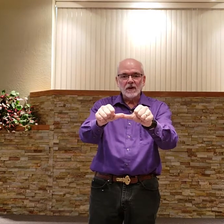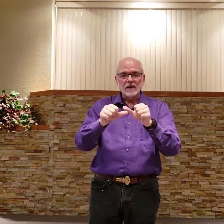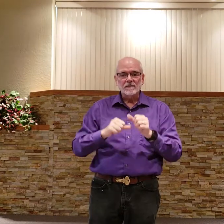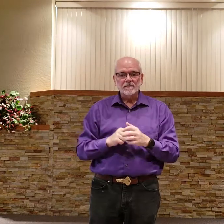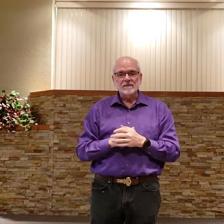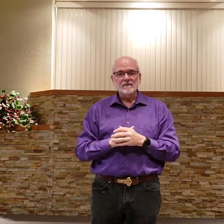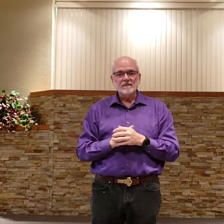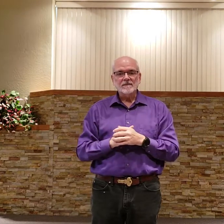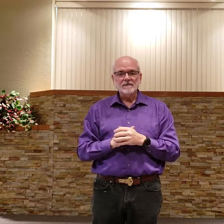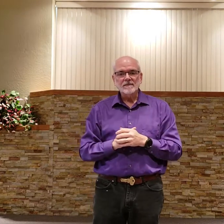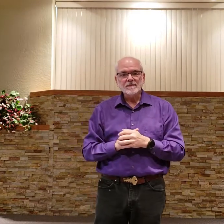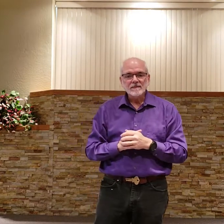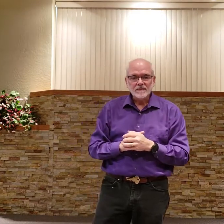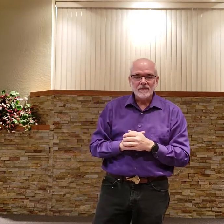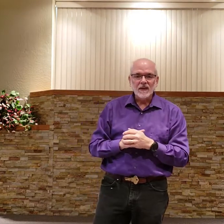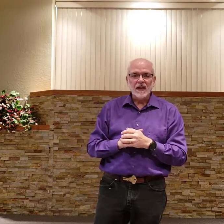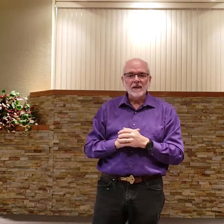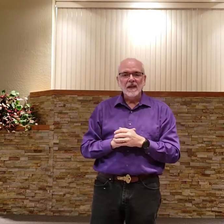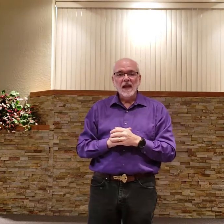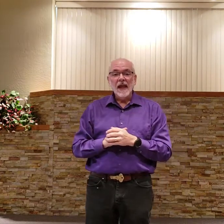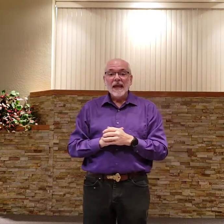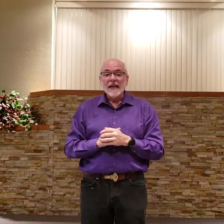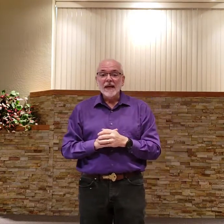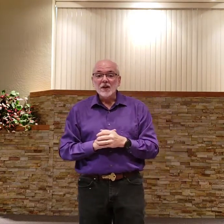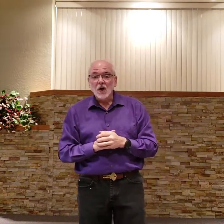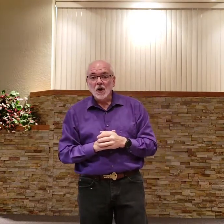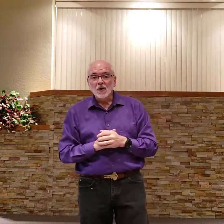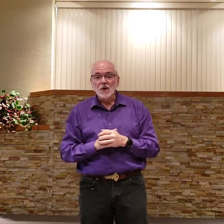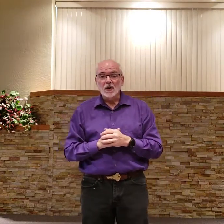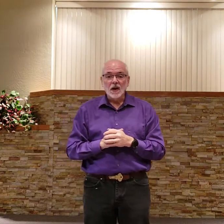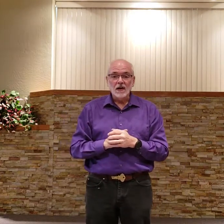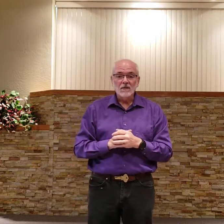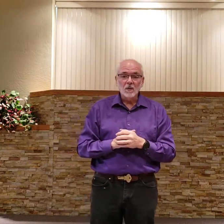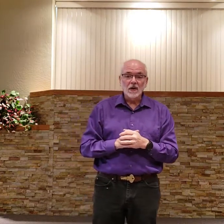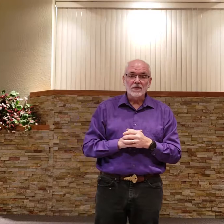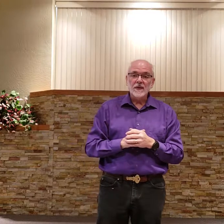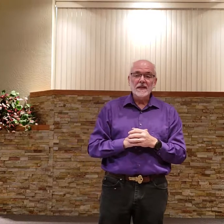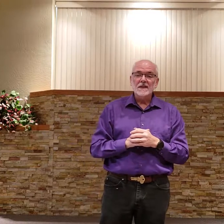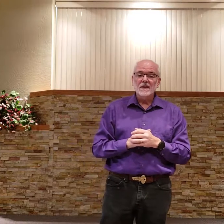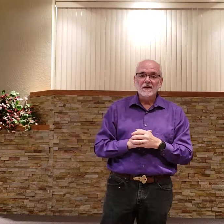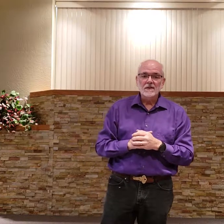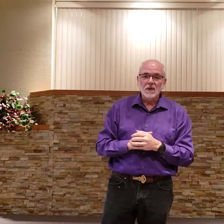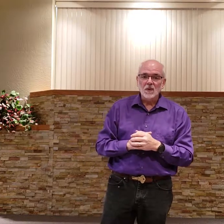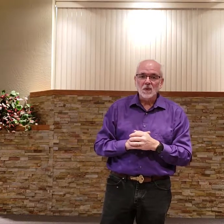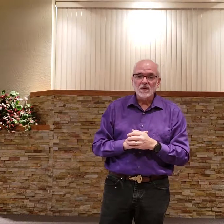around. Okay? Eternal love will feast their soul.